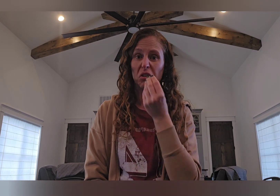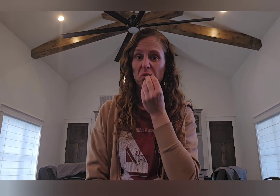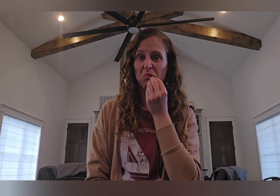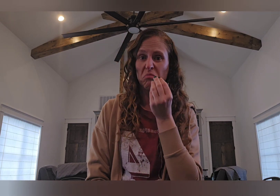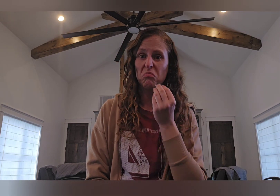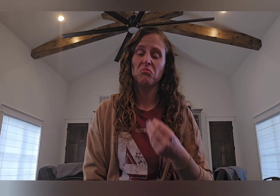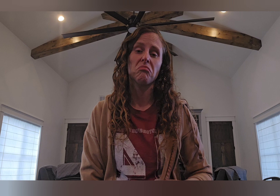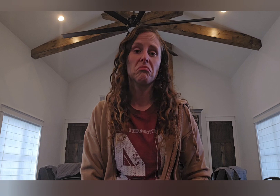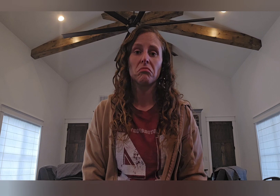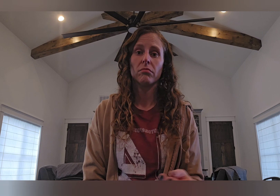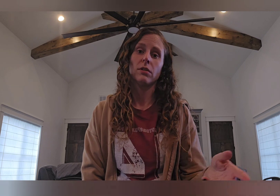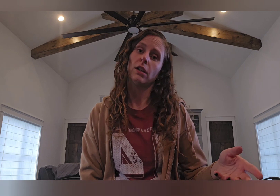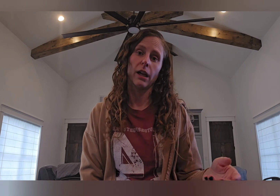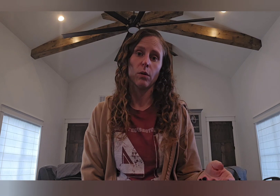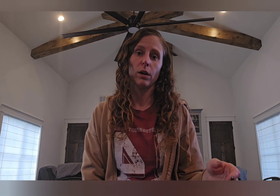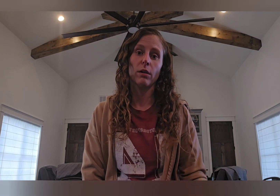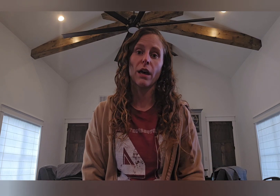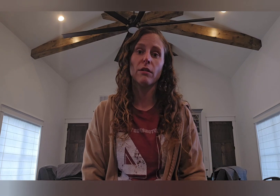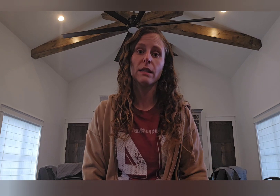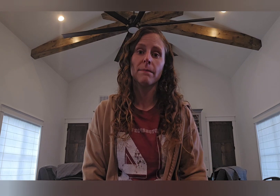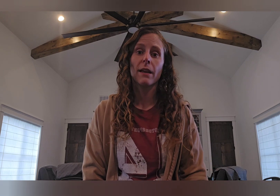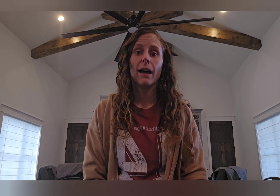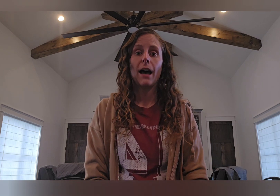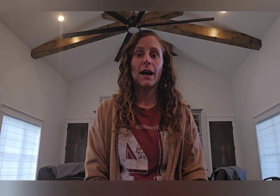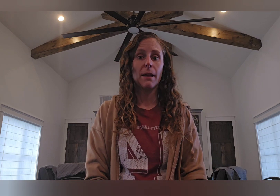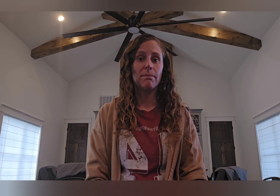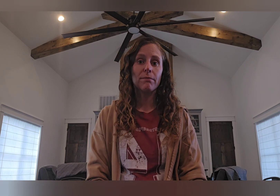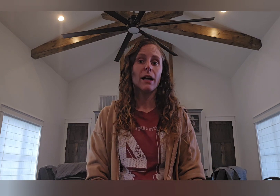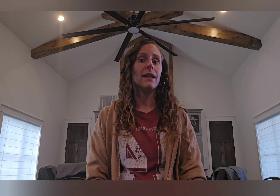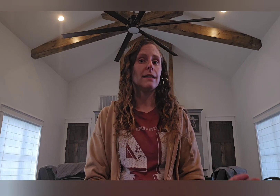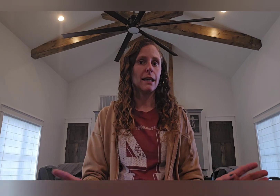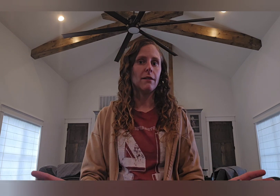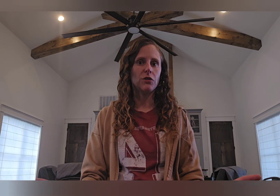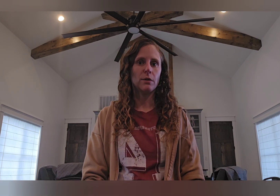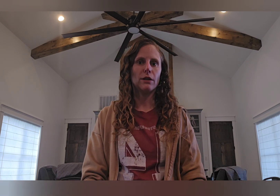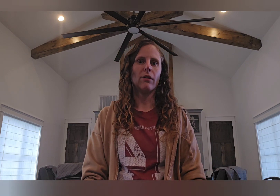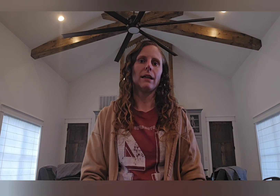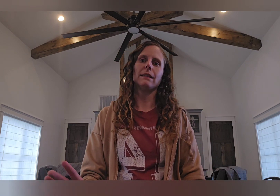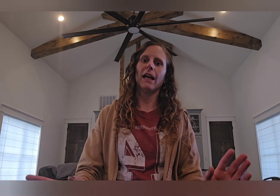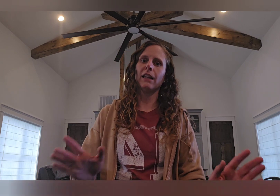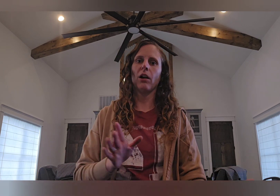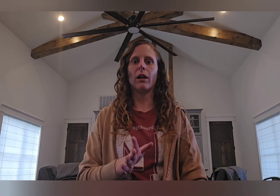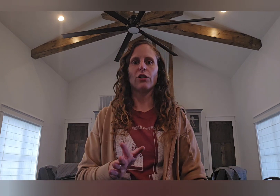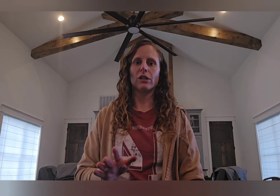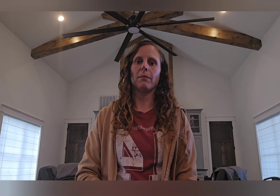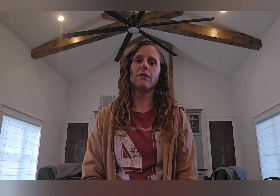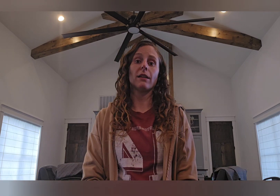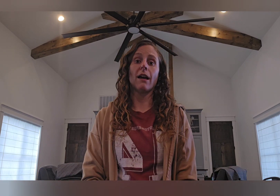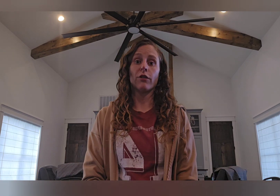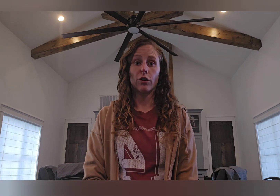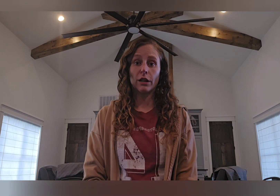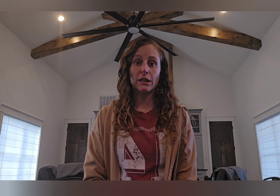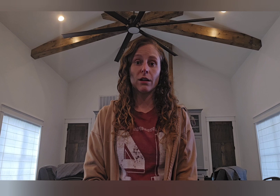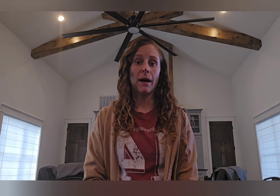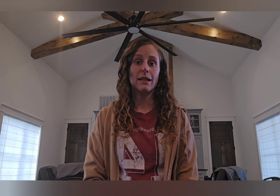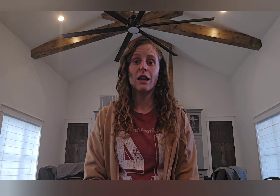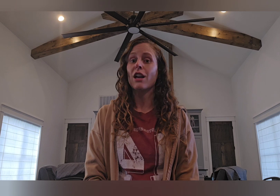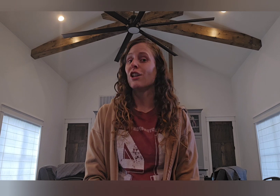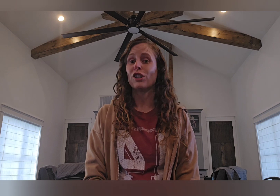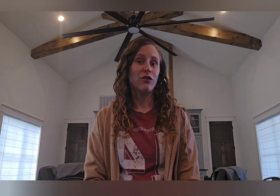food? You can kind of work with those. Instead of doing like sign language or something like that for greetings and goodbyes, just